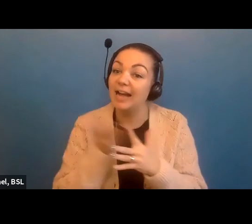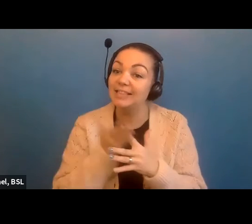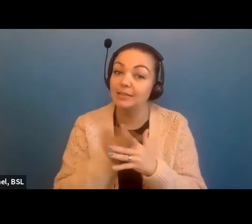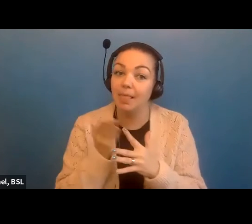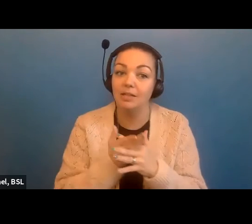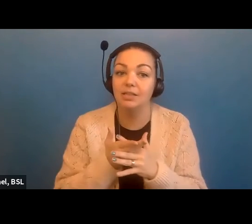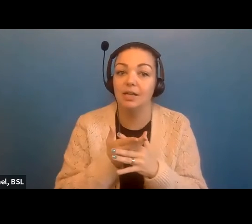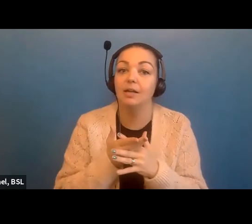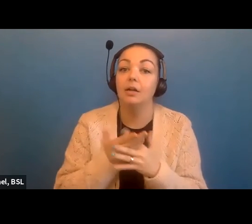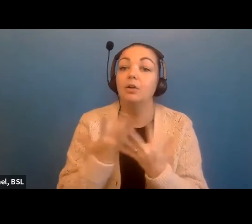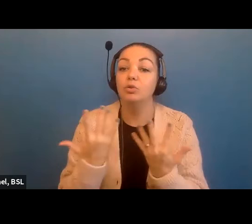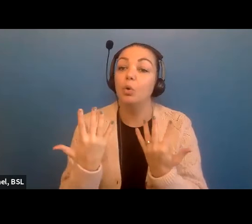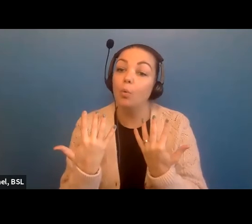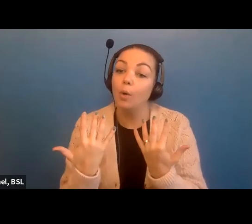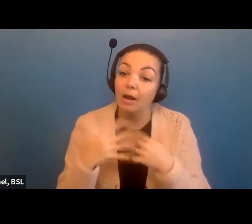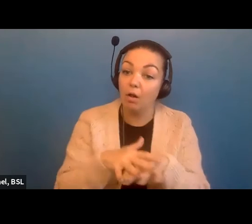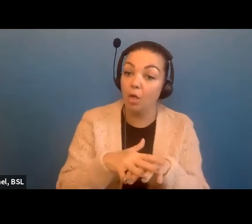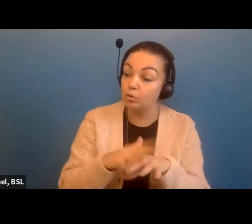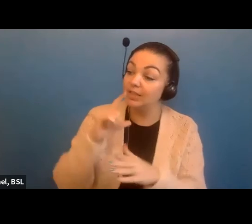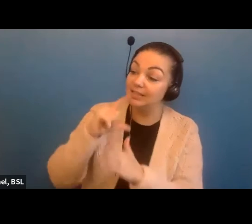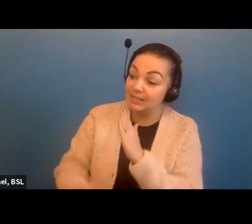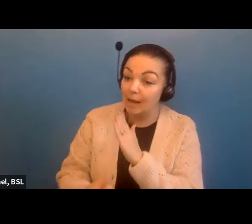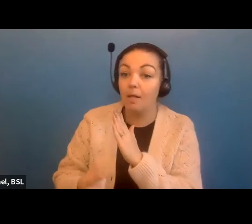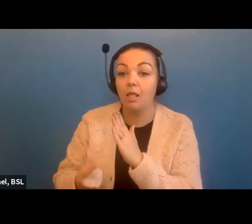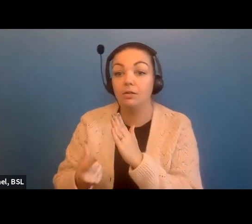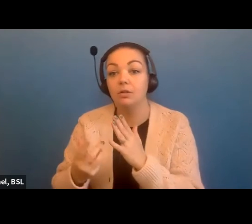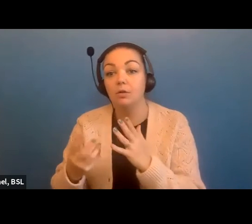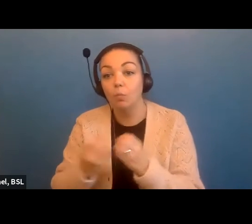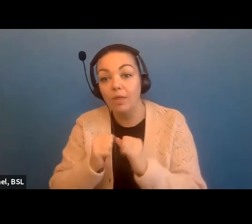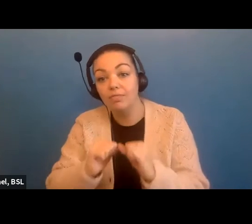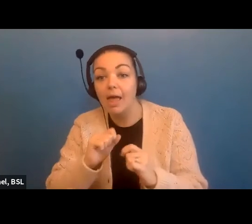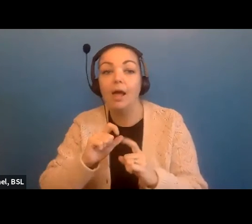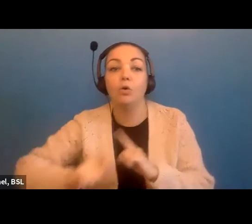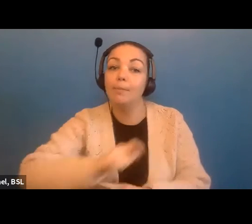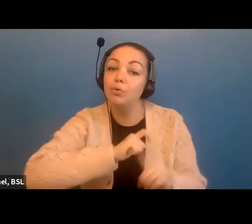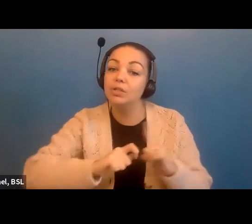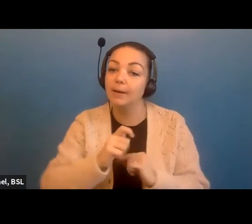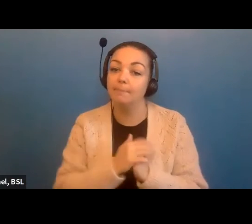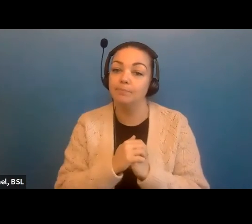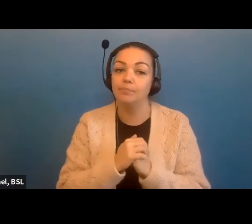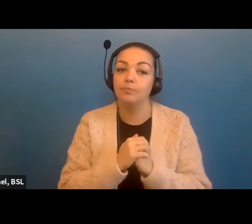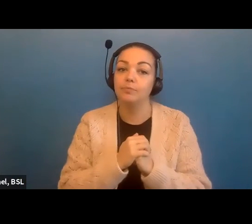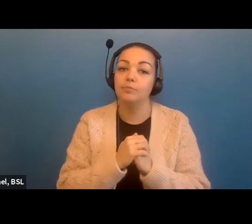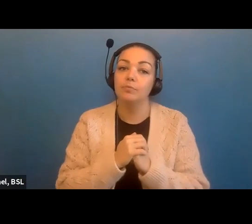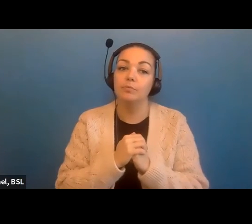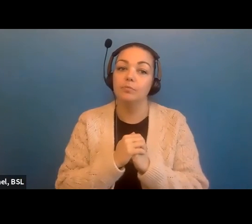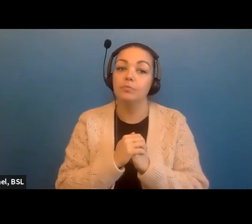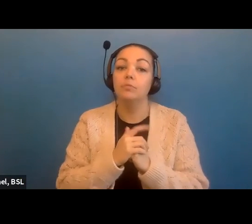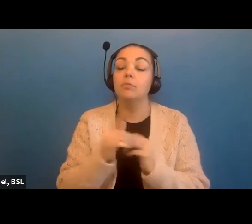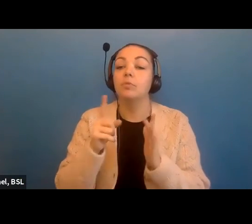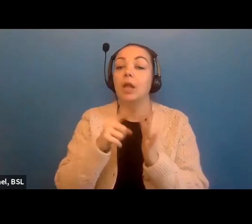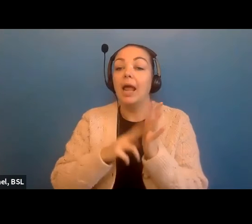environment and inclusive for the persons with disabilities and a vulnerable group. Like, but then like in